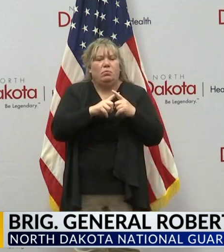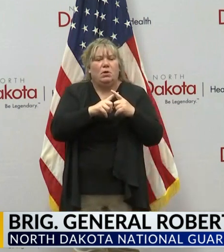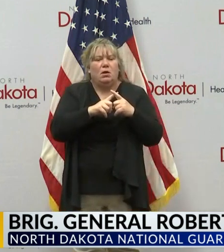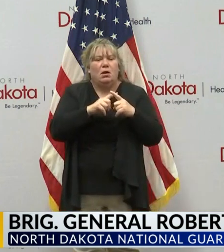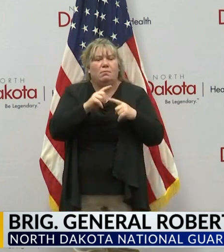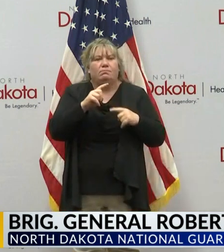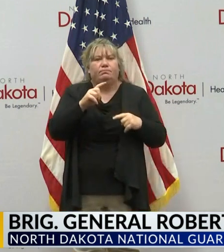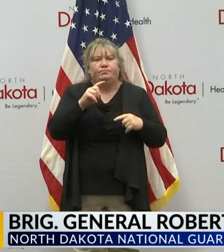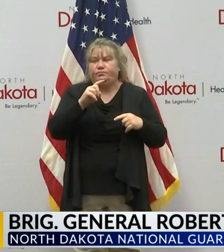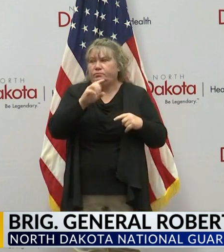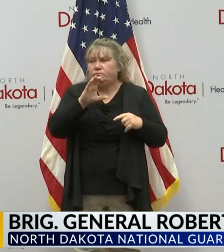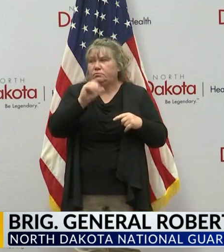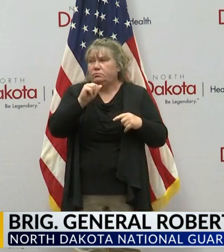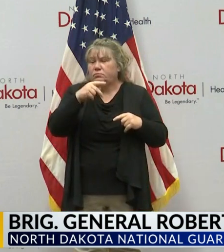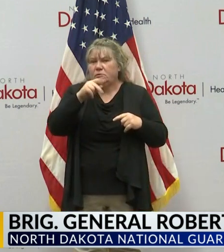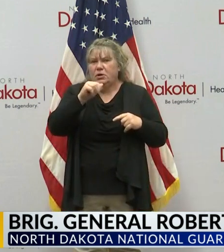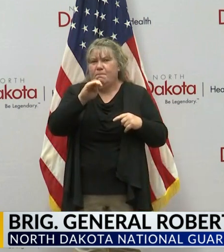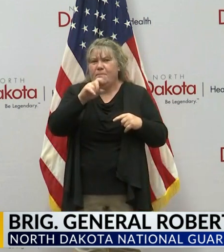that.